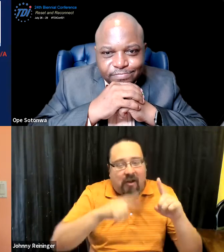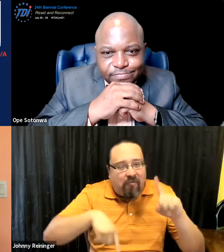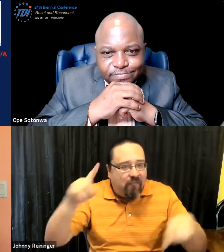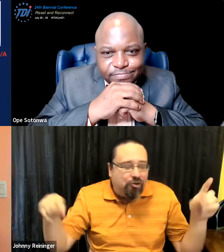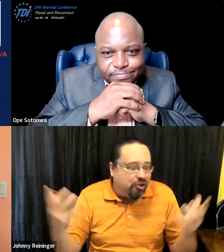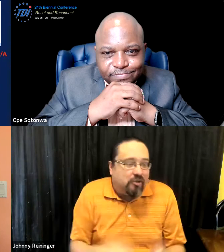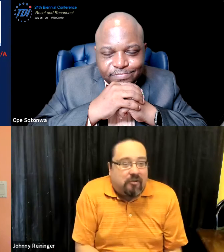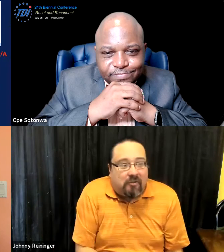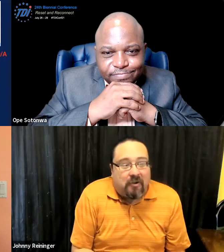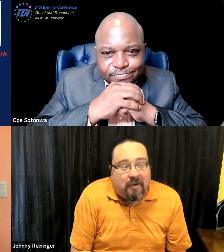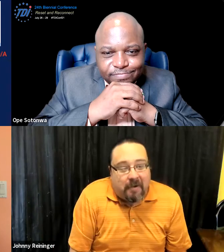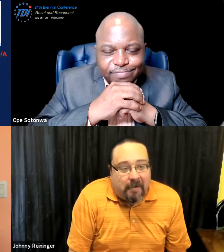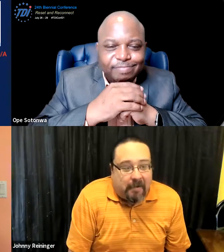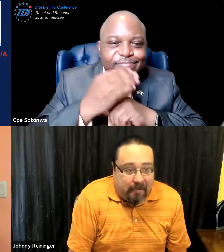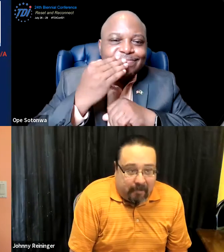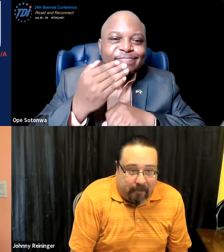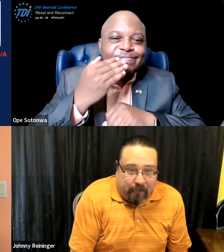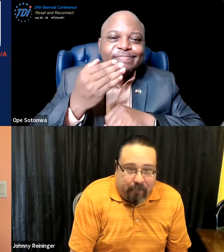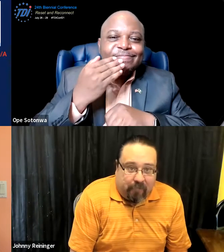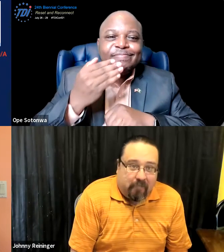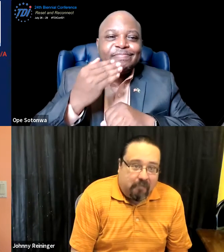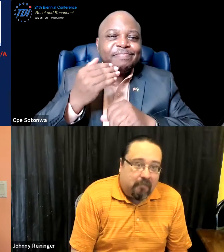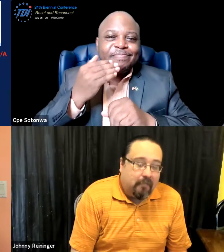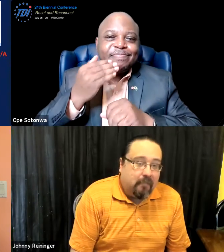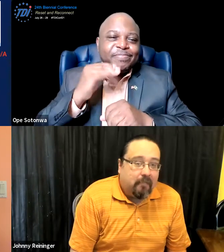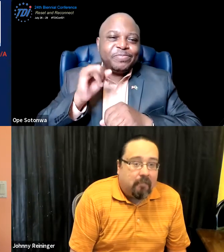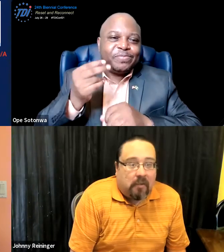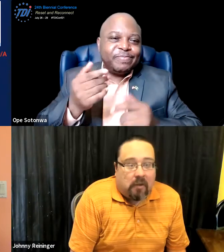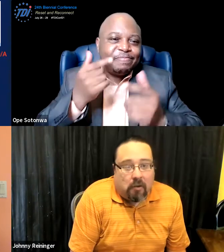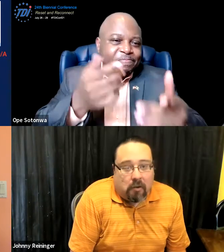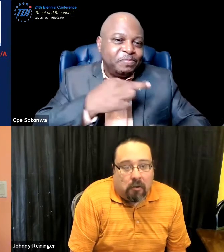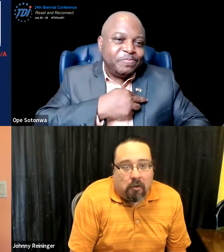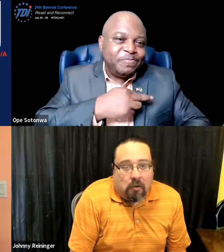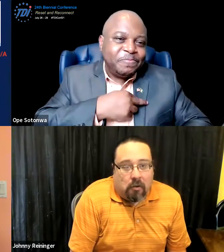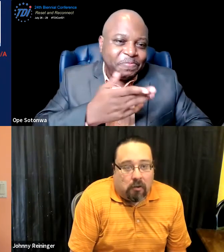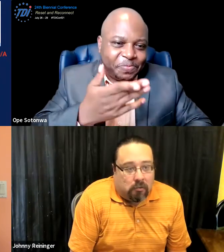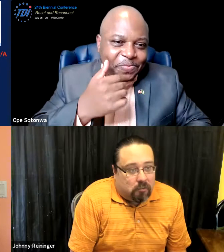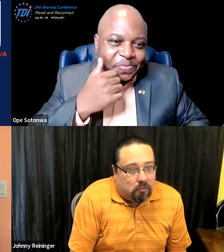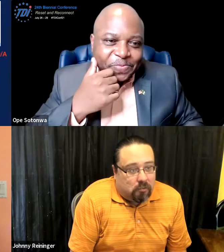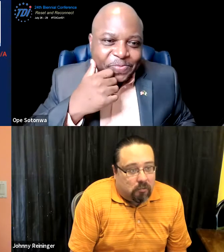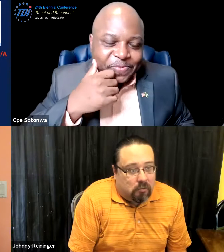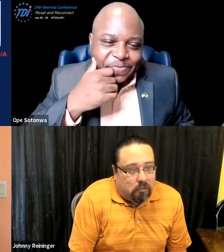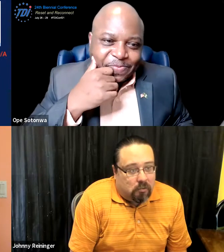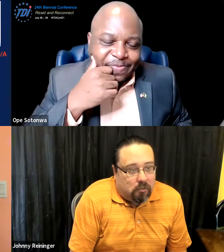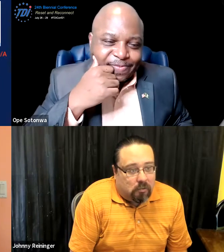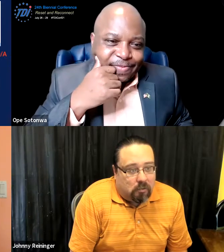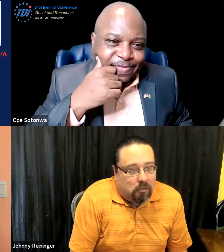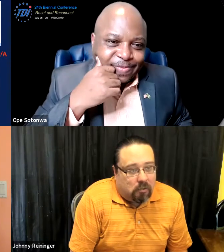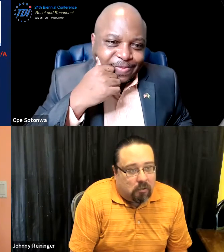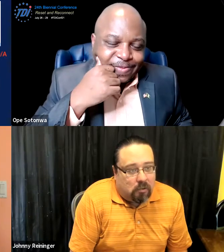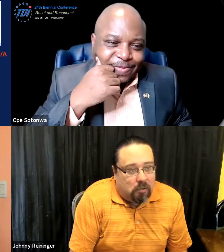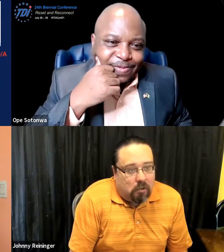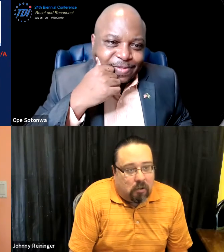and this is just not one story, this is a variety of stories that you have to include to make sure that you're considering all diverse perspectives.